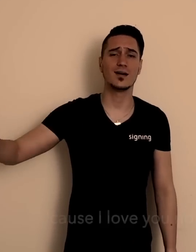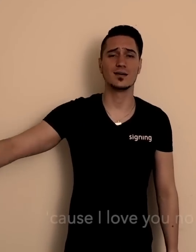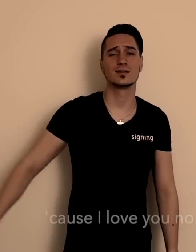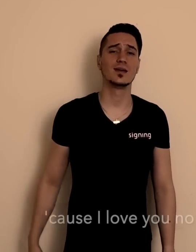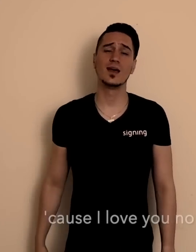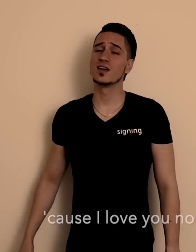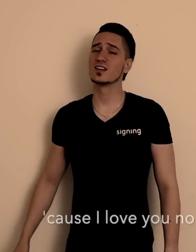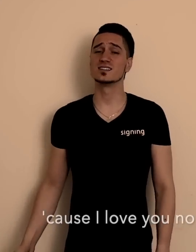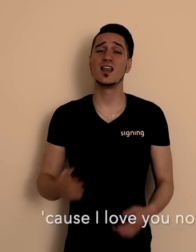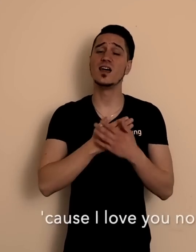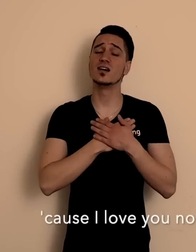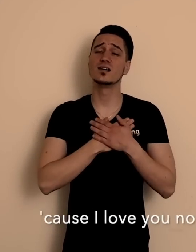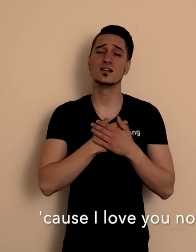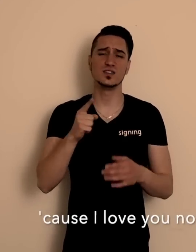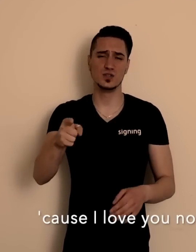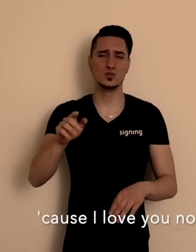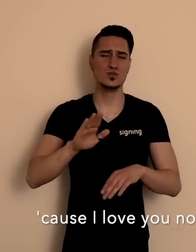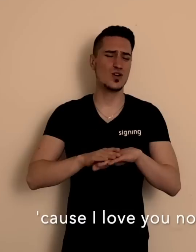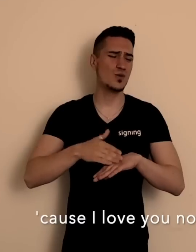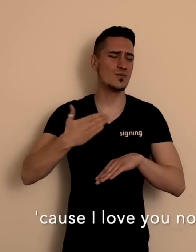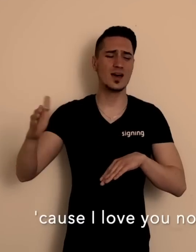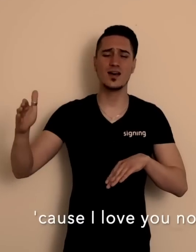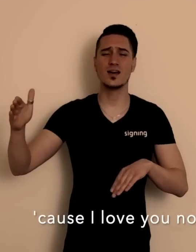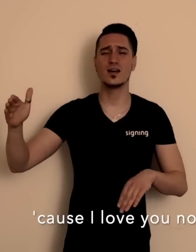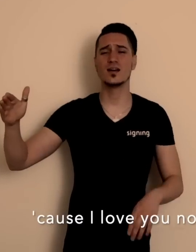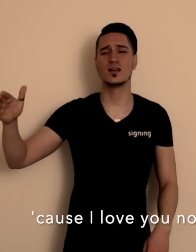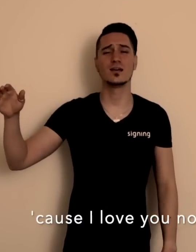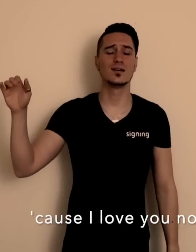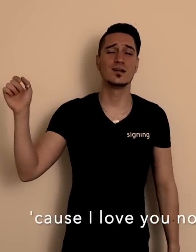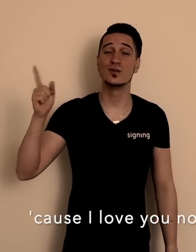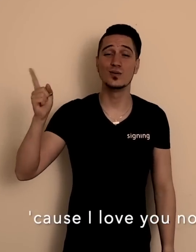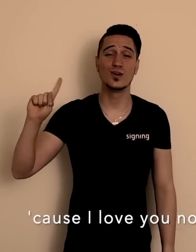Cause I love you no matter what